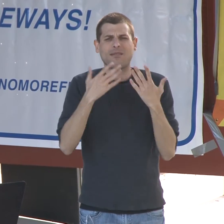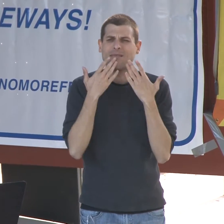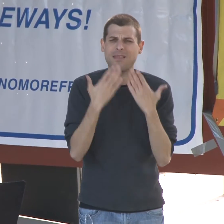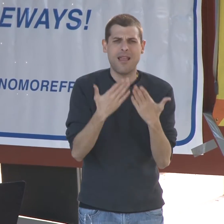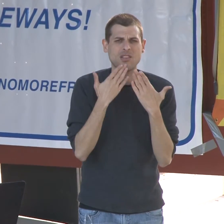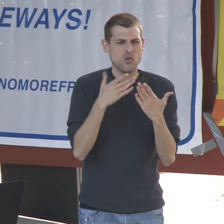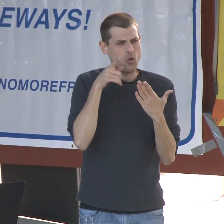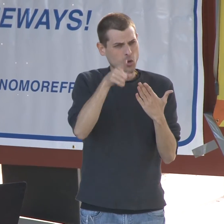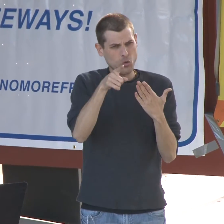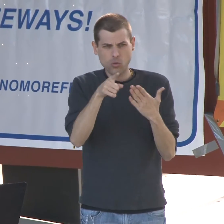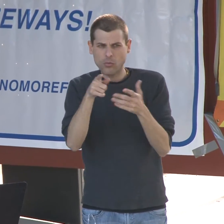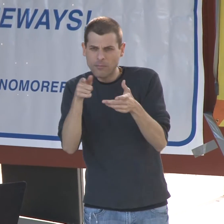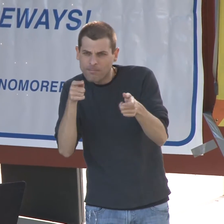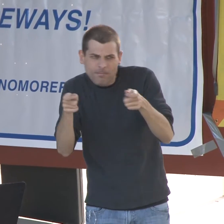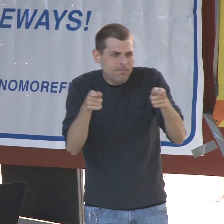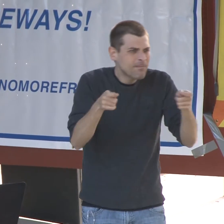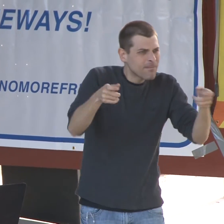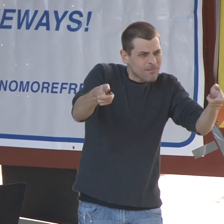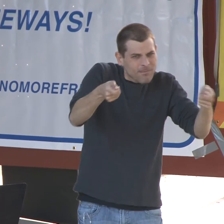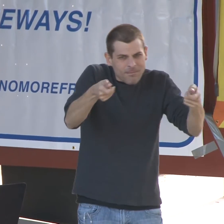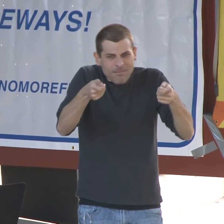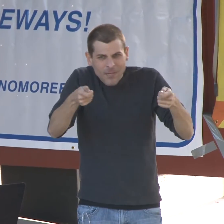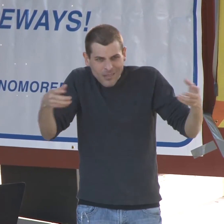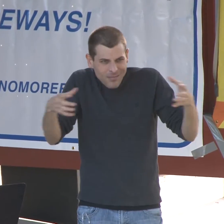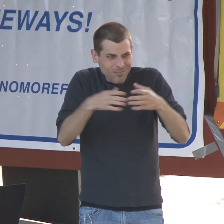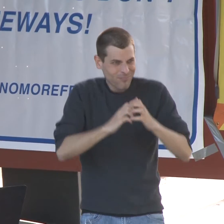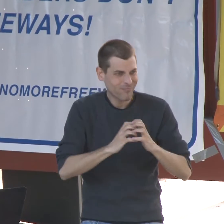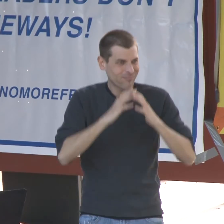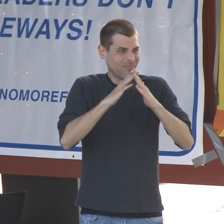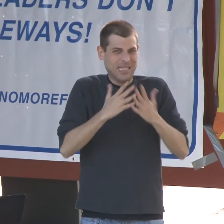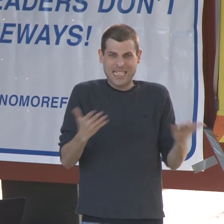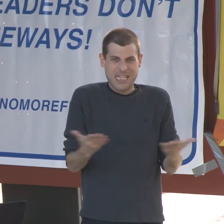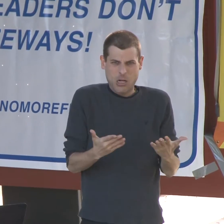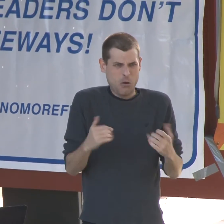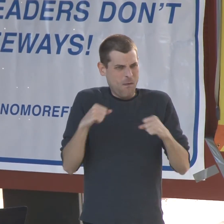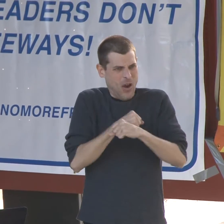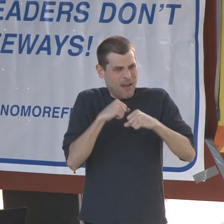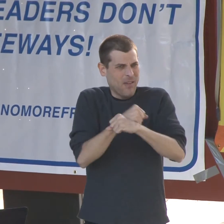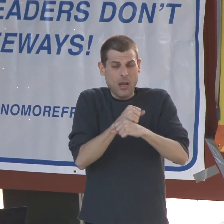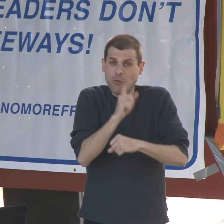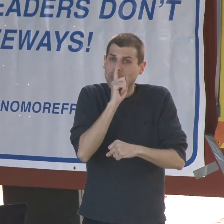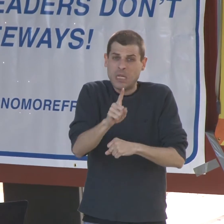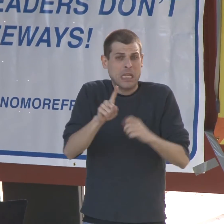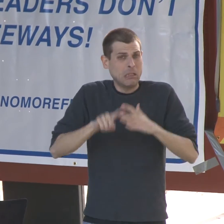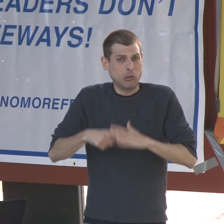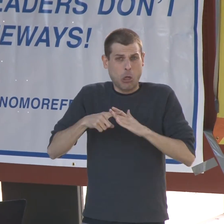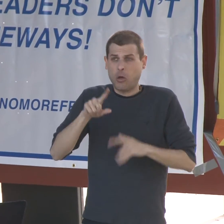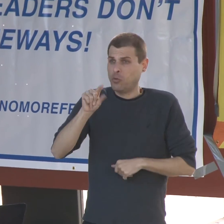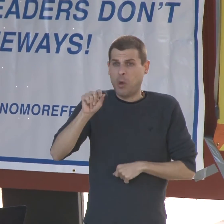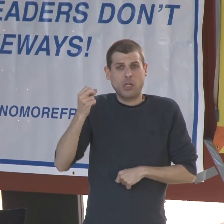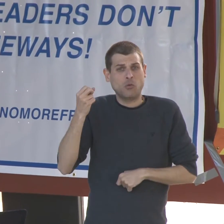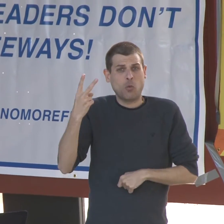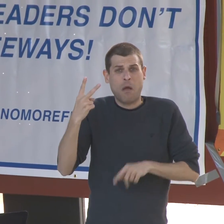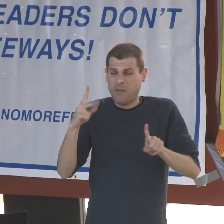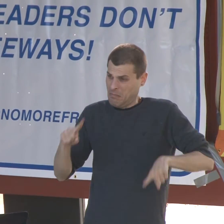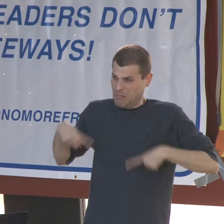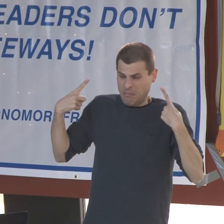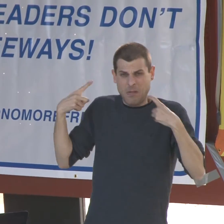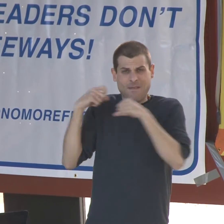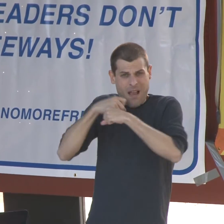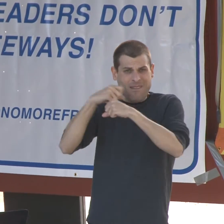which many of the people here today have been doing for almost a decade, since 2012, when this project was first